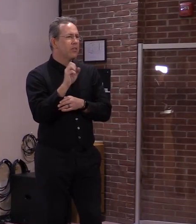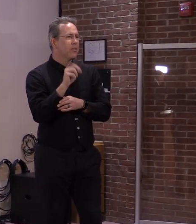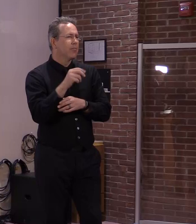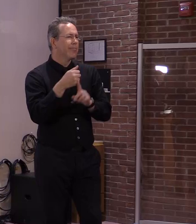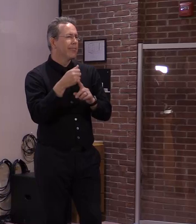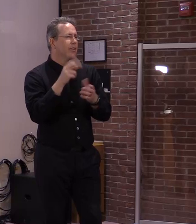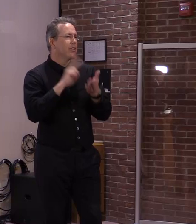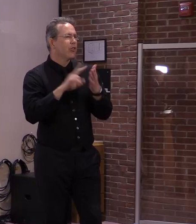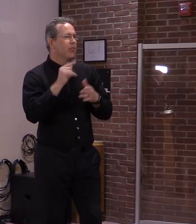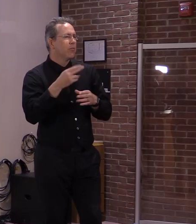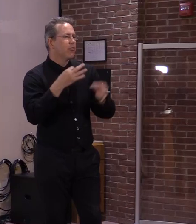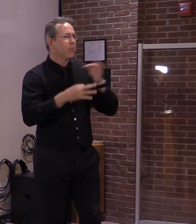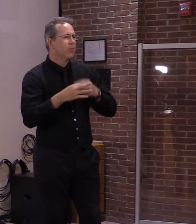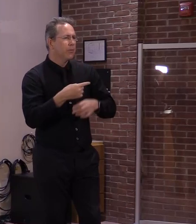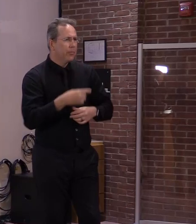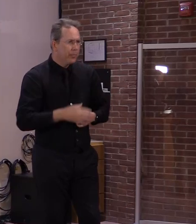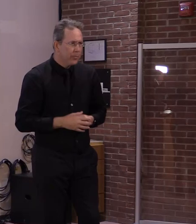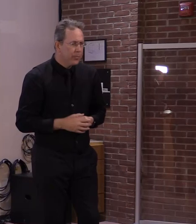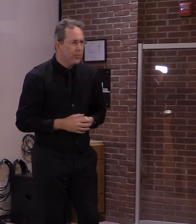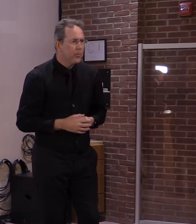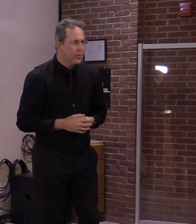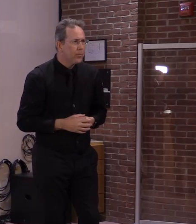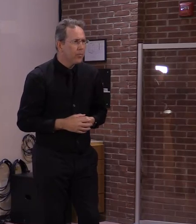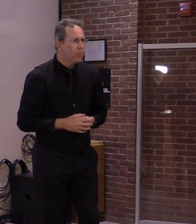Great. Okay. Thank you. That answers my question.